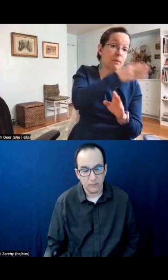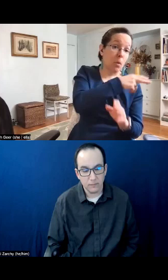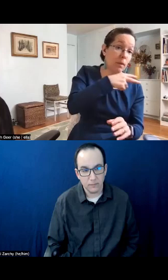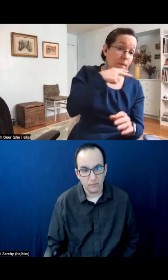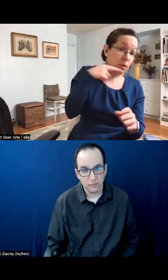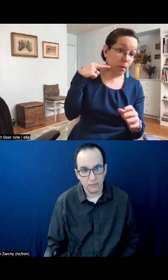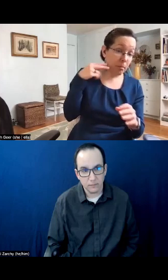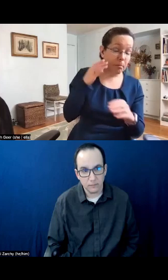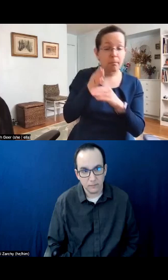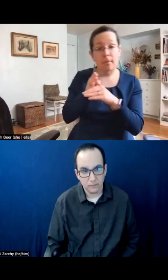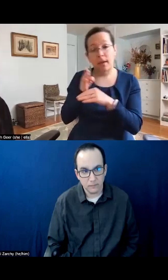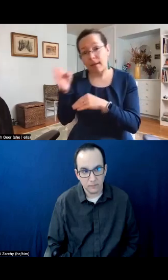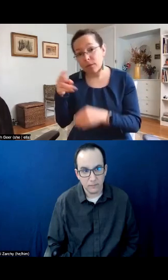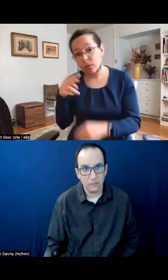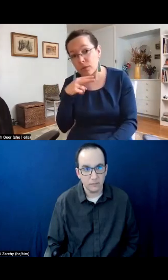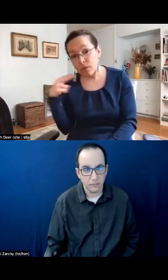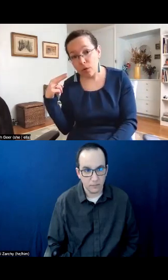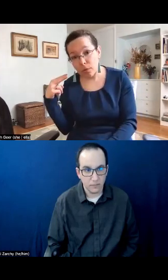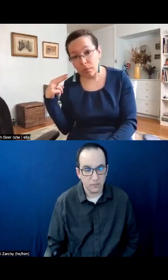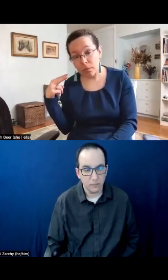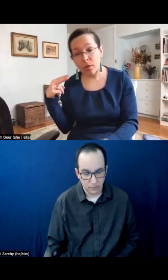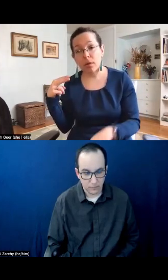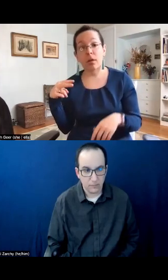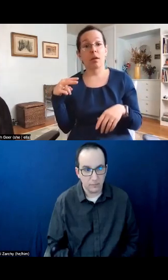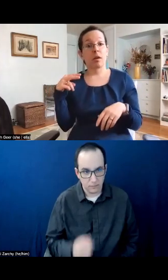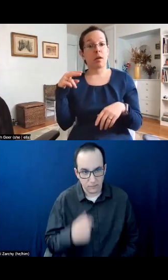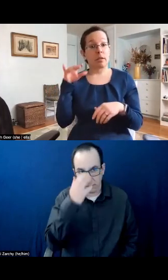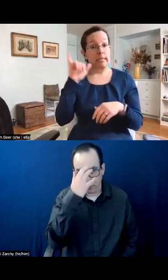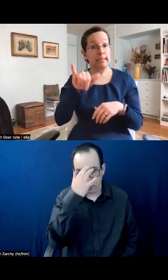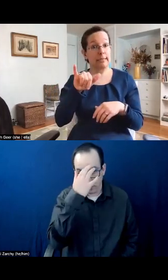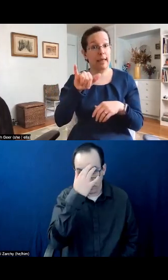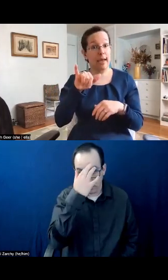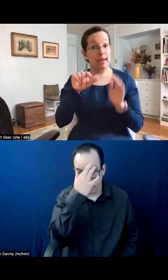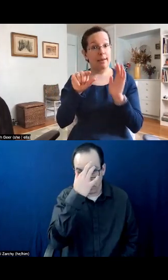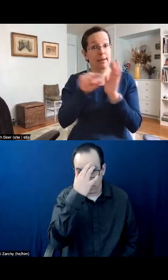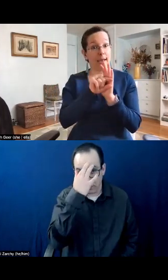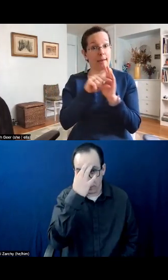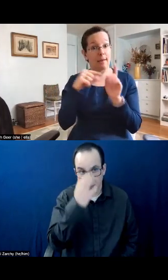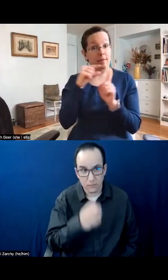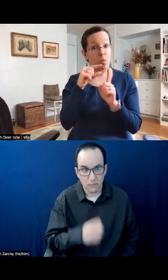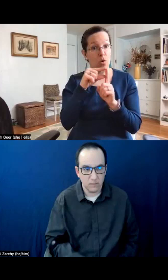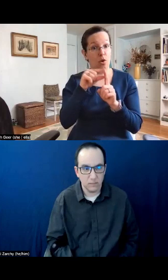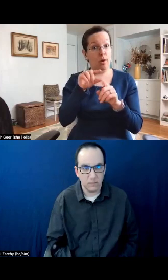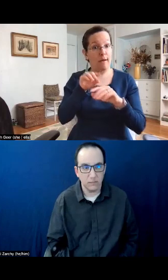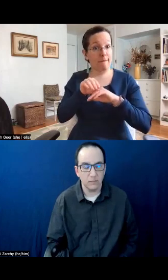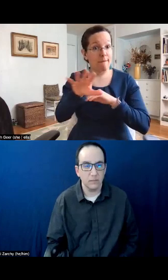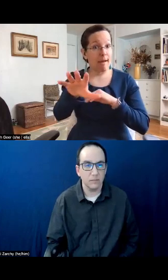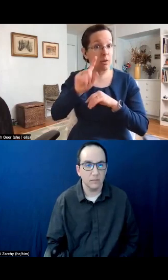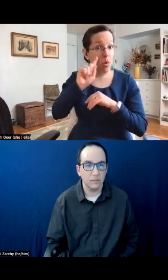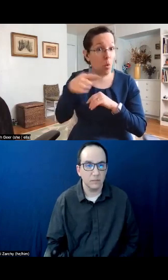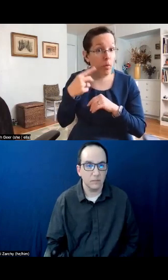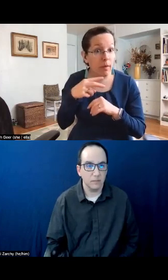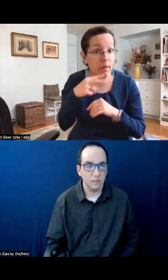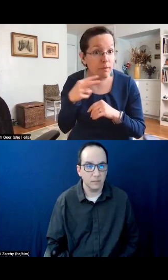what order does the negation follow? Does it precede the verb or does it not? Does it come after the fact?